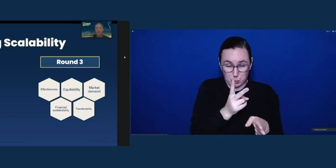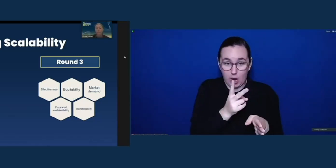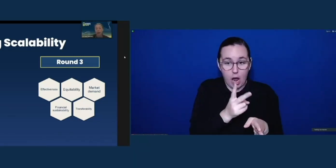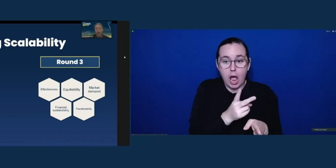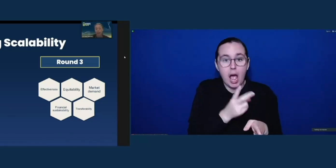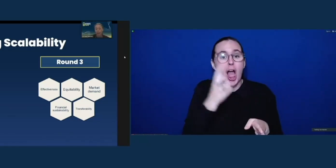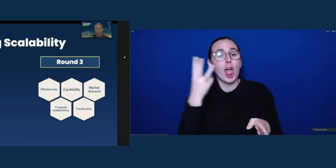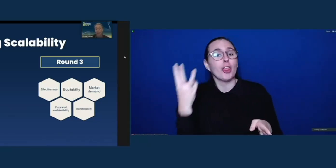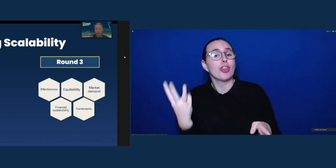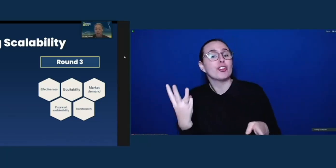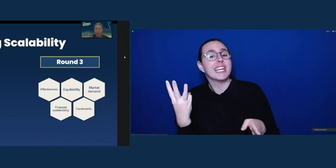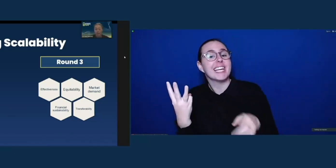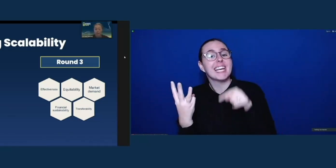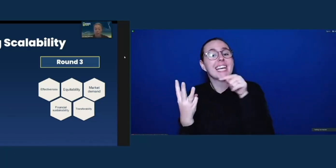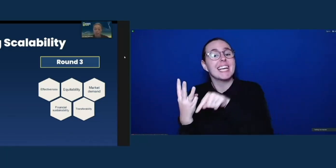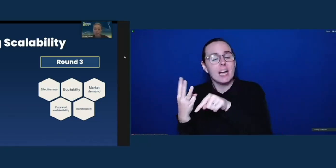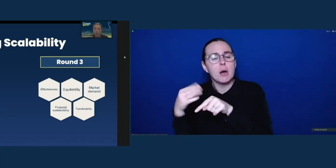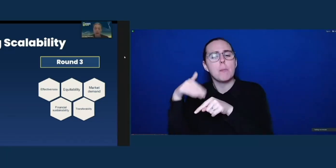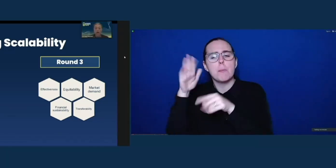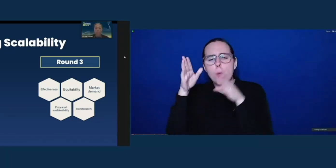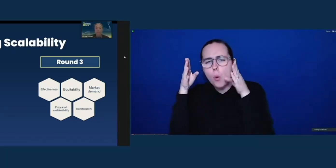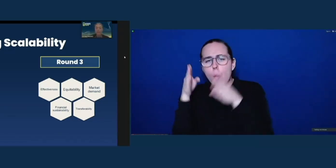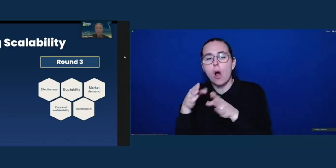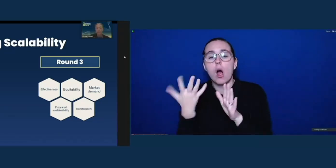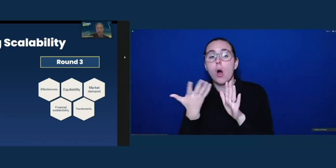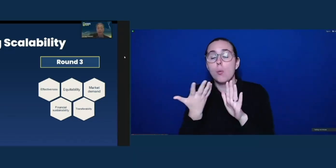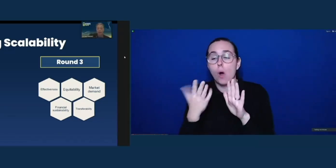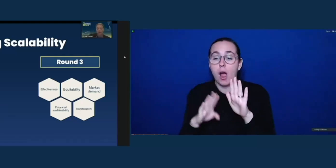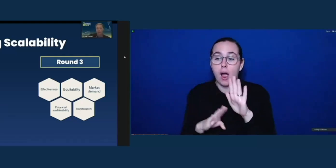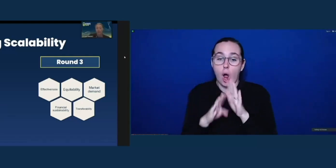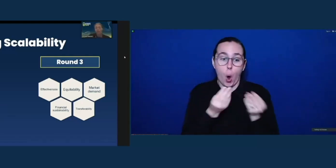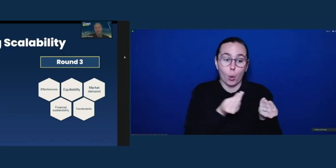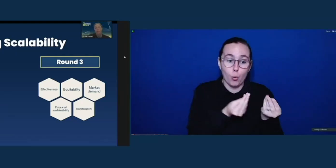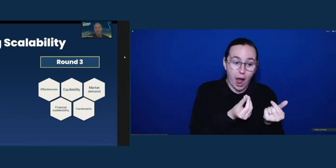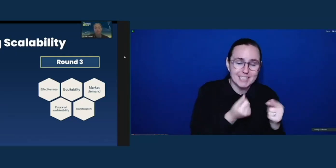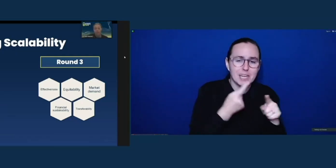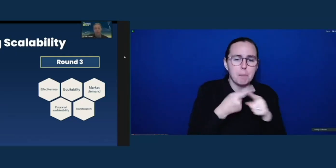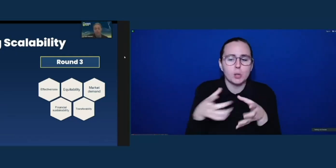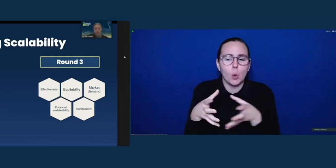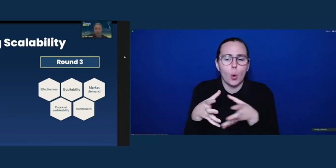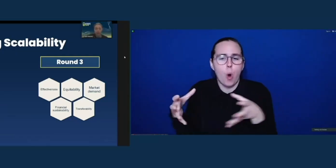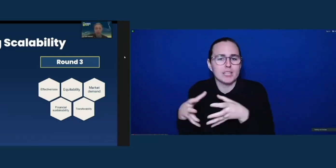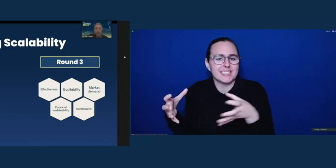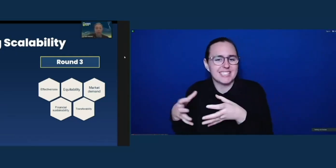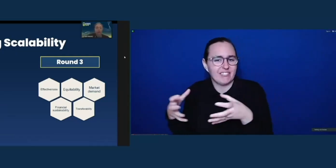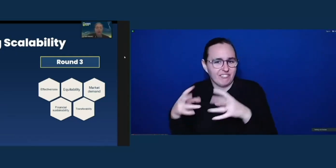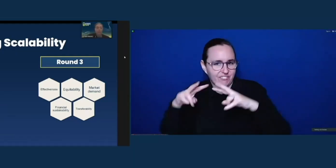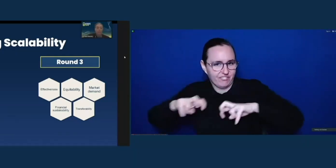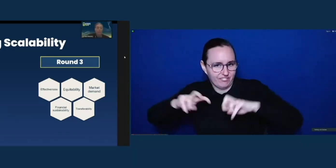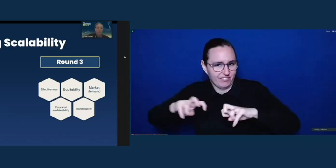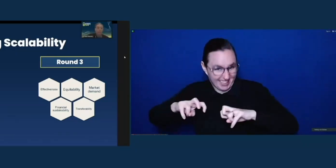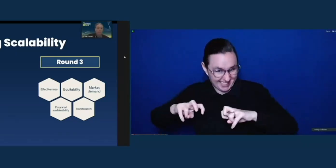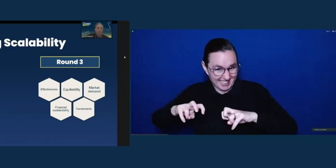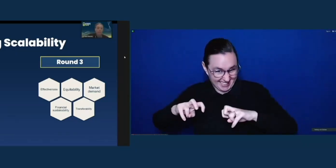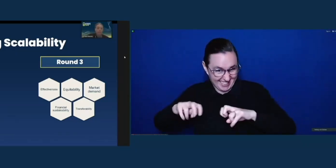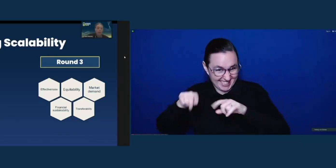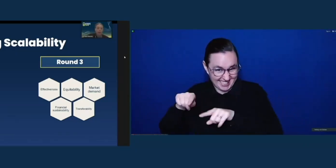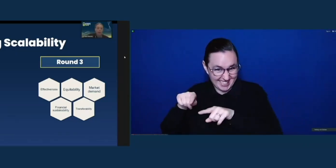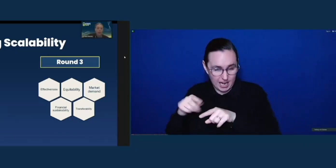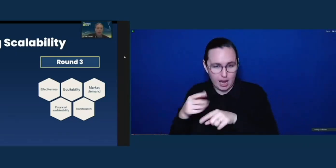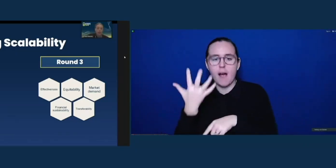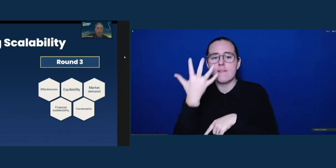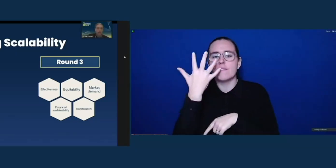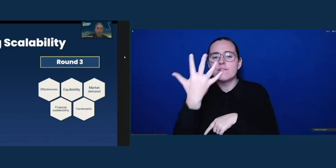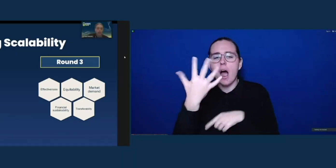that was filled out by awardees themselves at baseline and Nline, and we used 5 domains of scale. You can see the domains